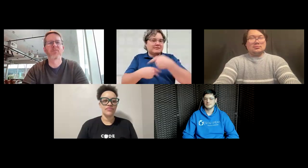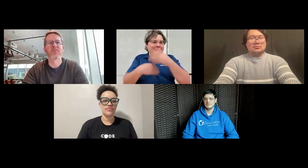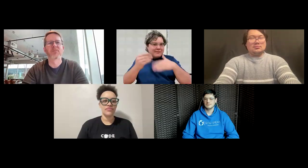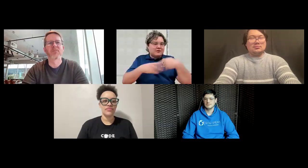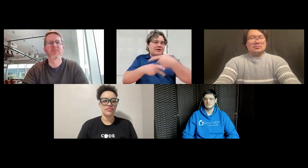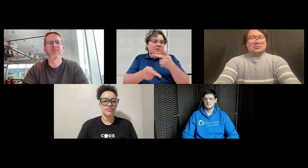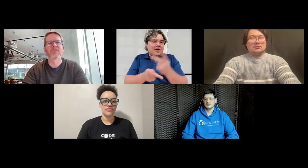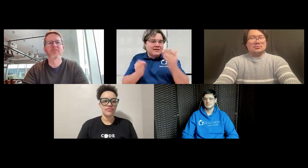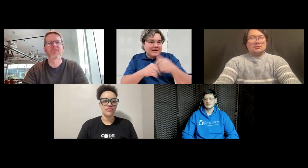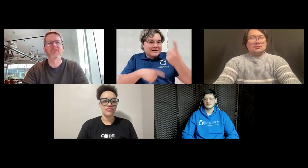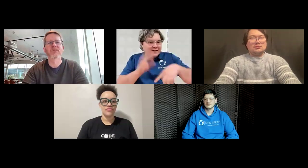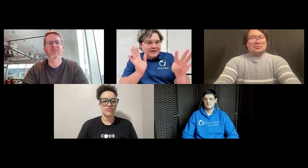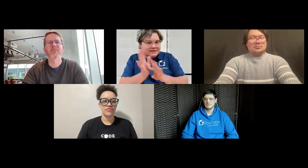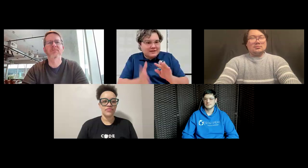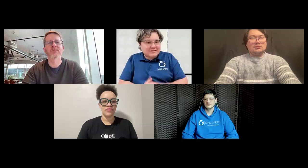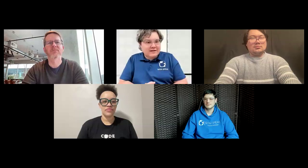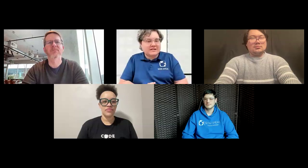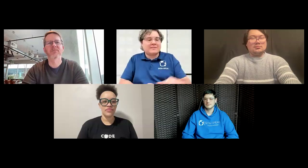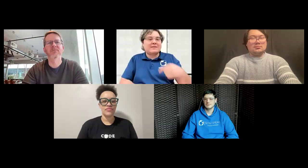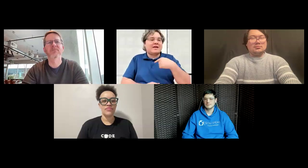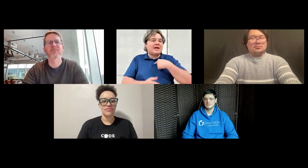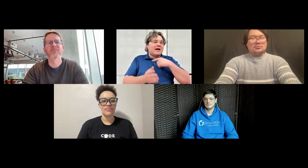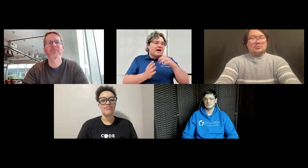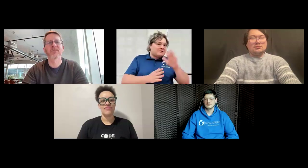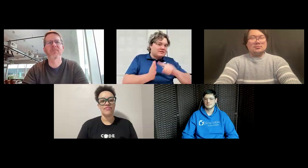development and different productions for ScienceSpeak.